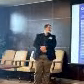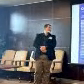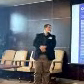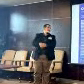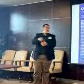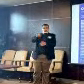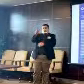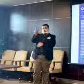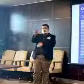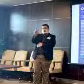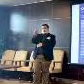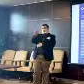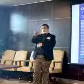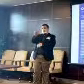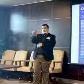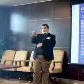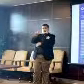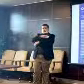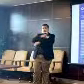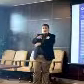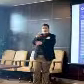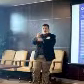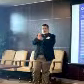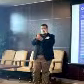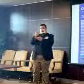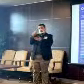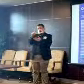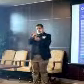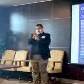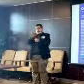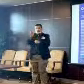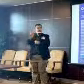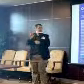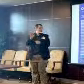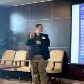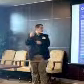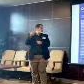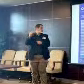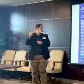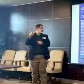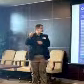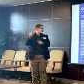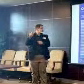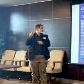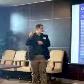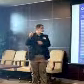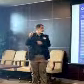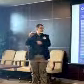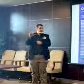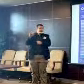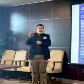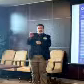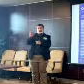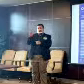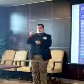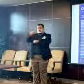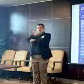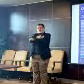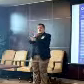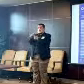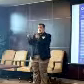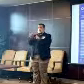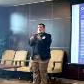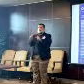Of the 331 patients that we were treating for COVID-19, 21 are in cases of vaccinated